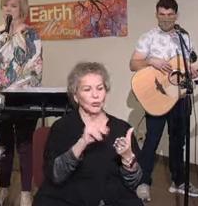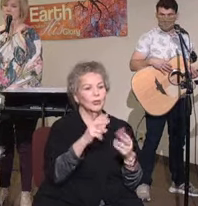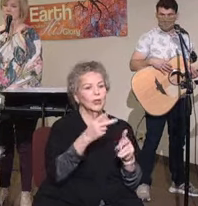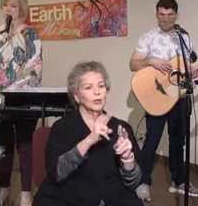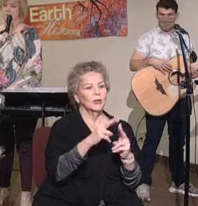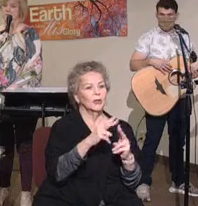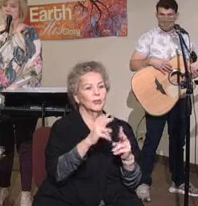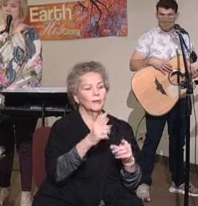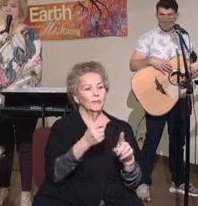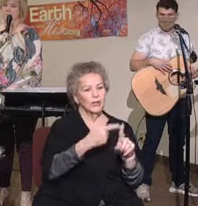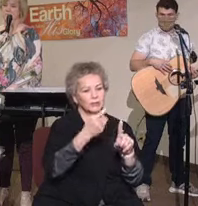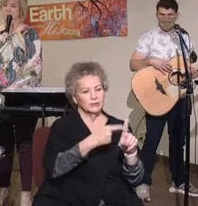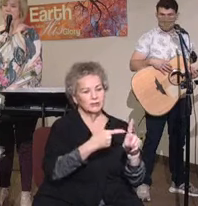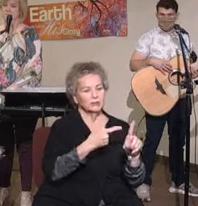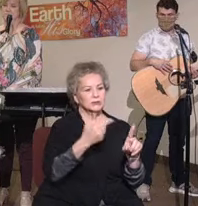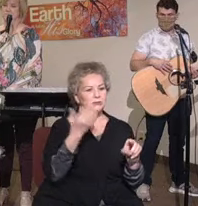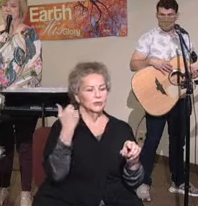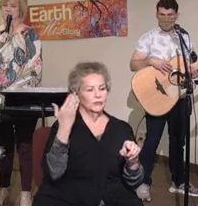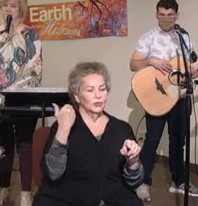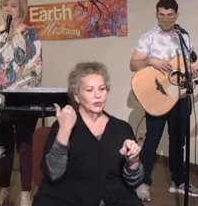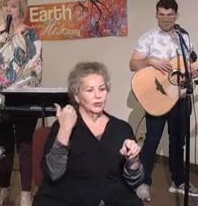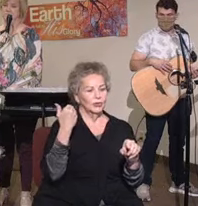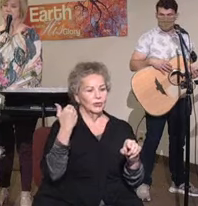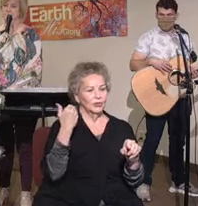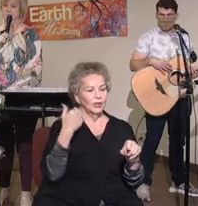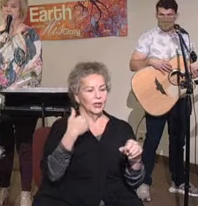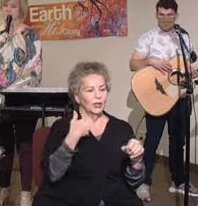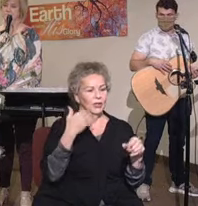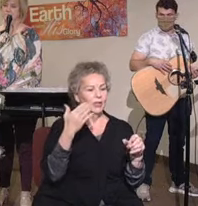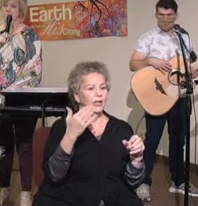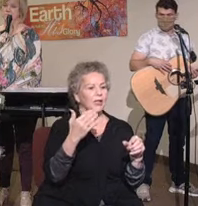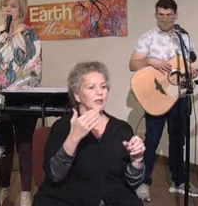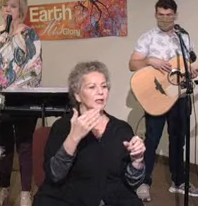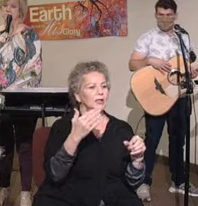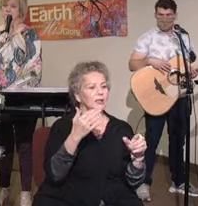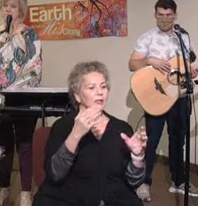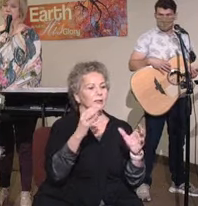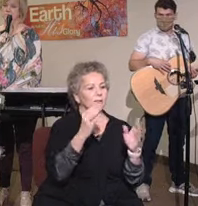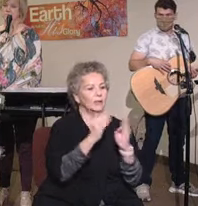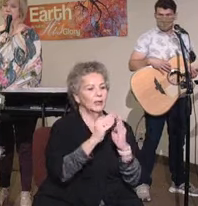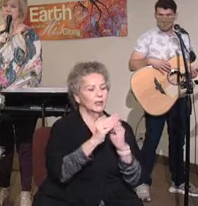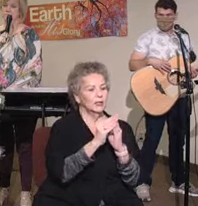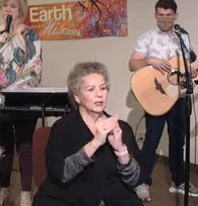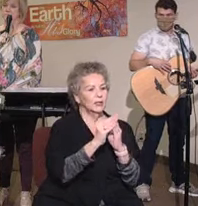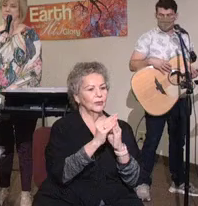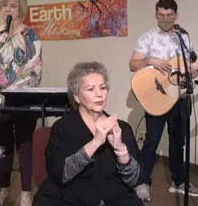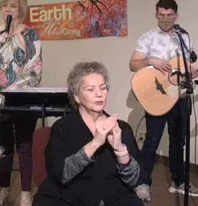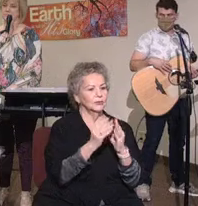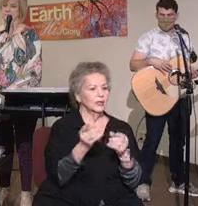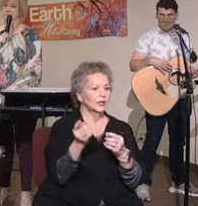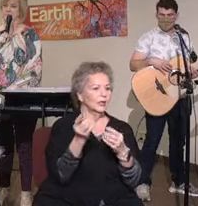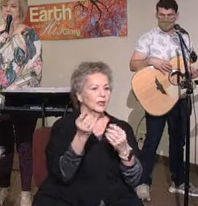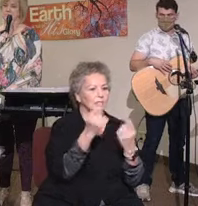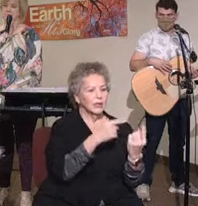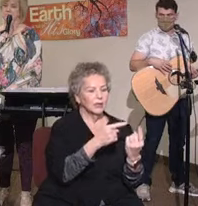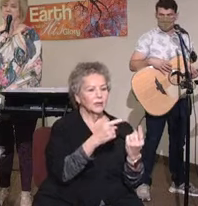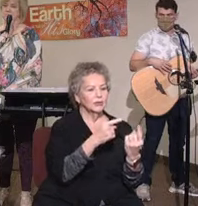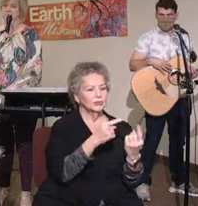call the meeting that I had, it was a drop dead come to Jesus meeting, one